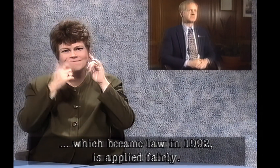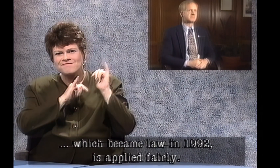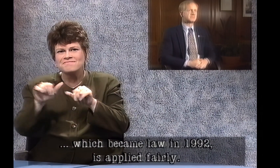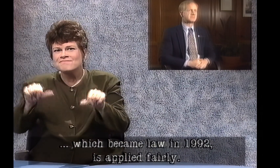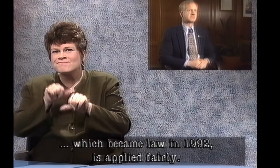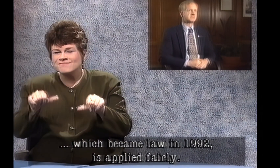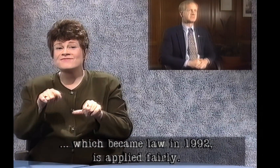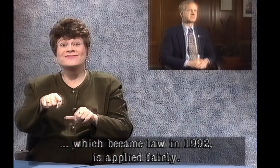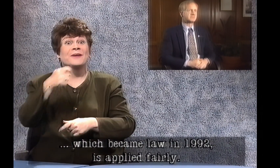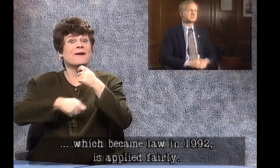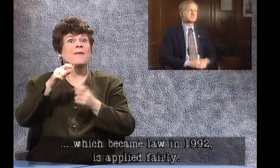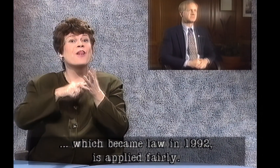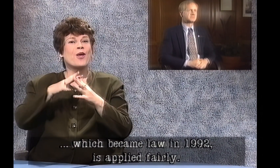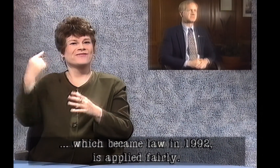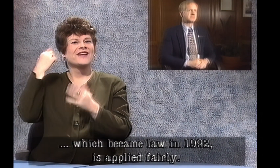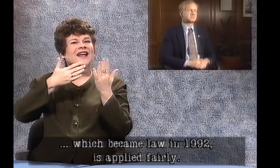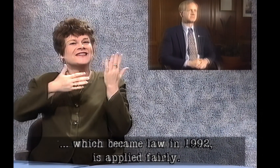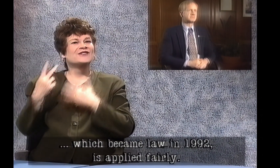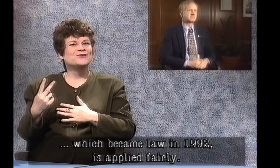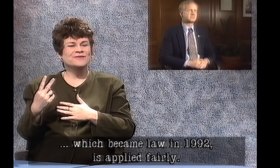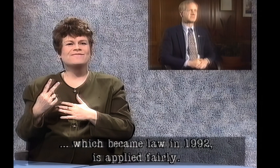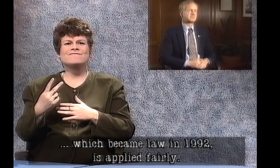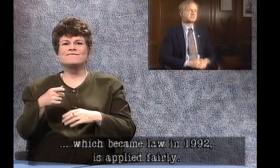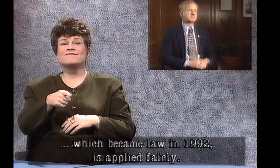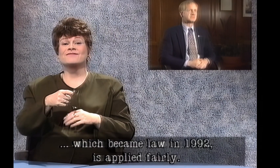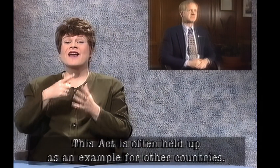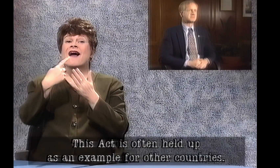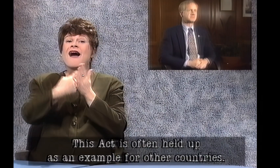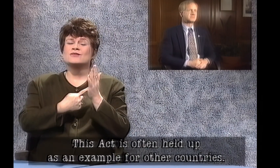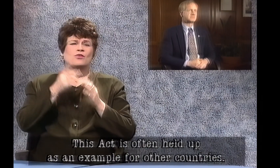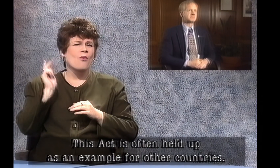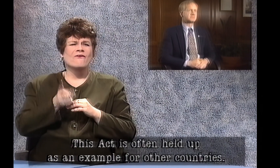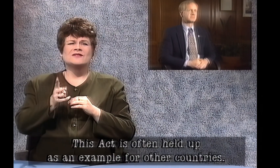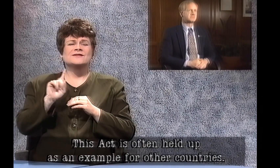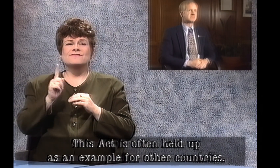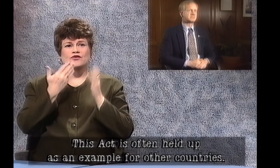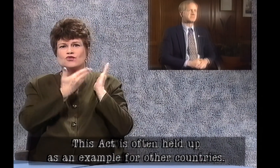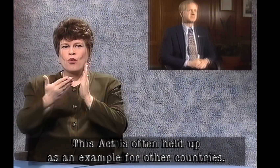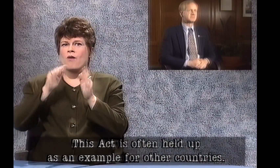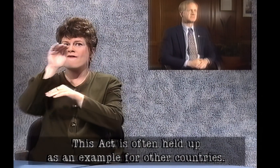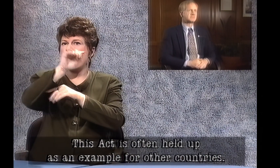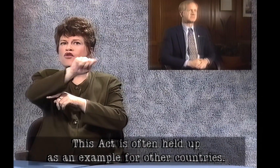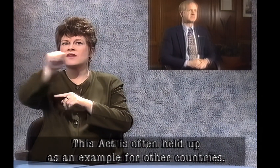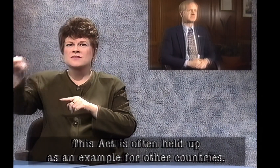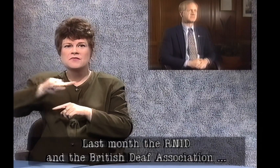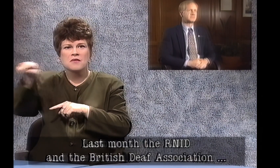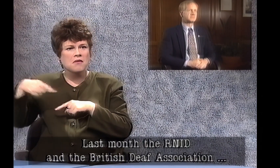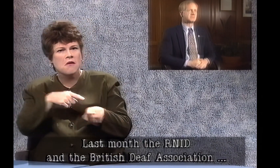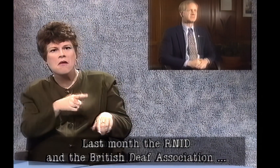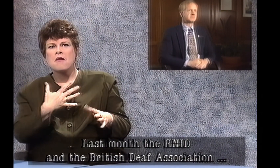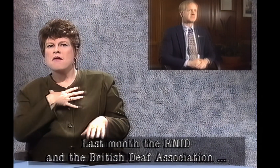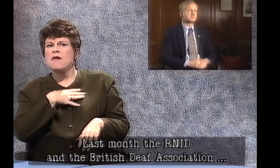which became law in 1992, is applied fairly. This act is often held up as an example for other countries to